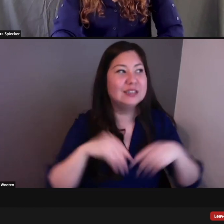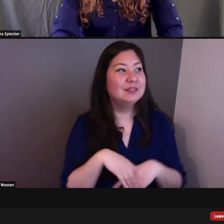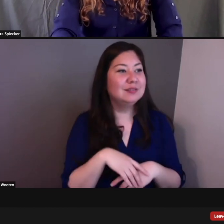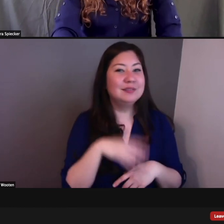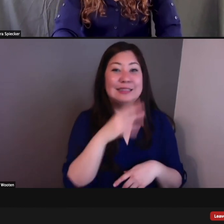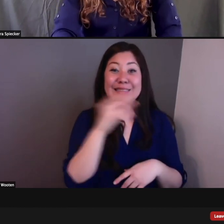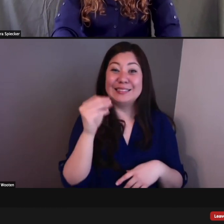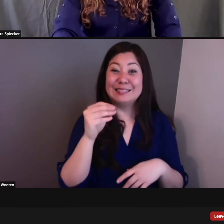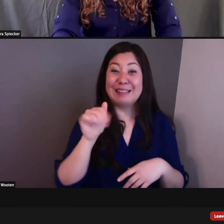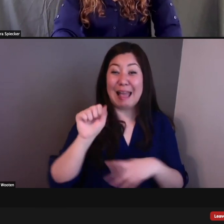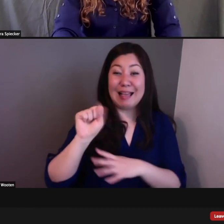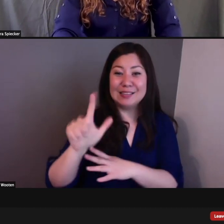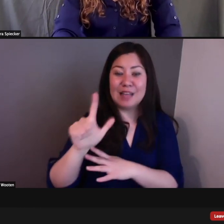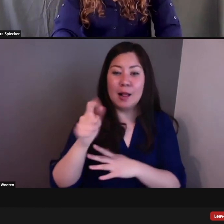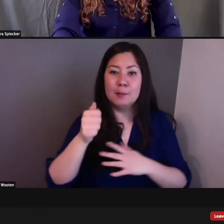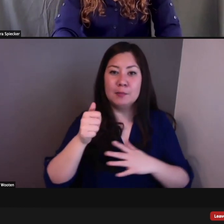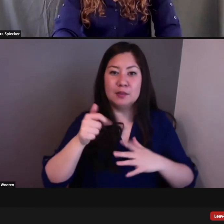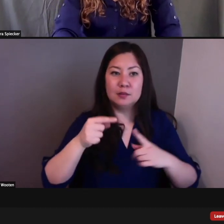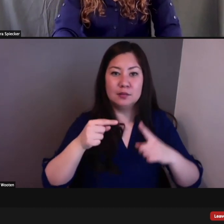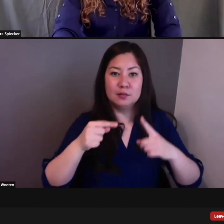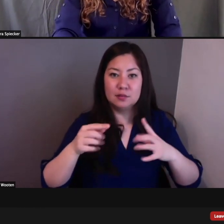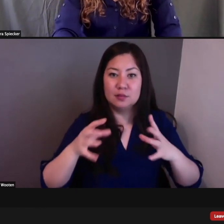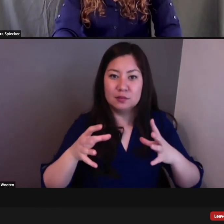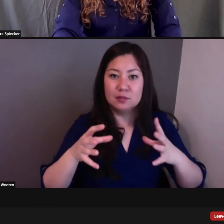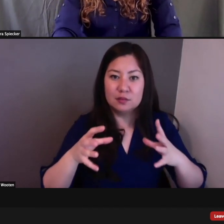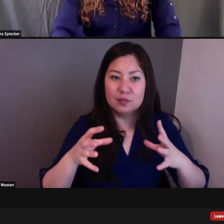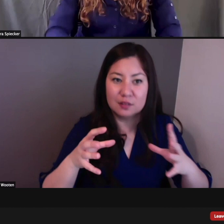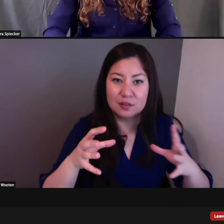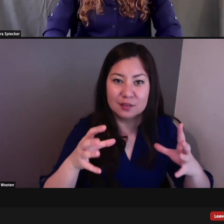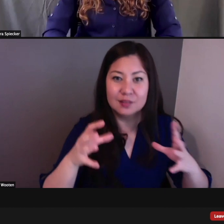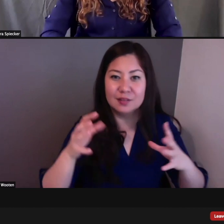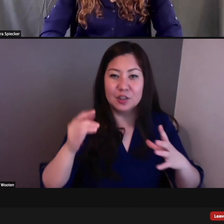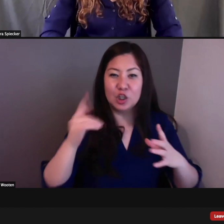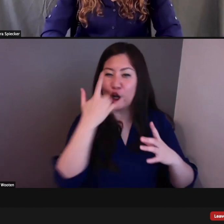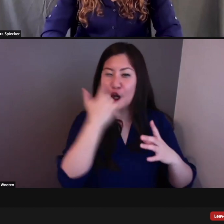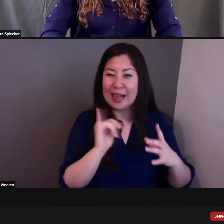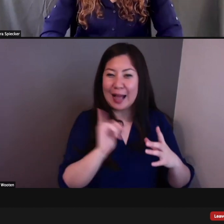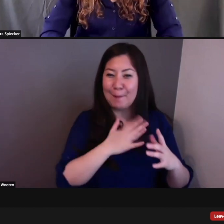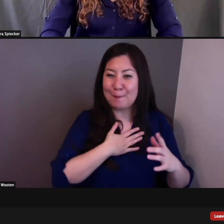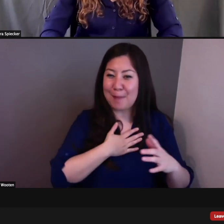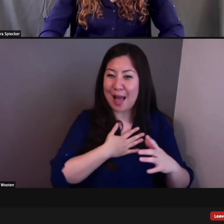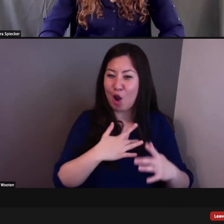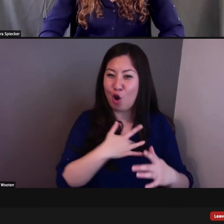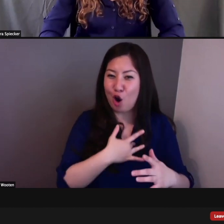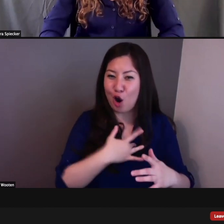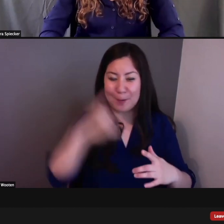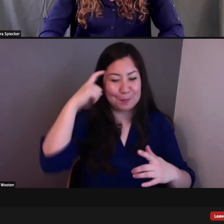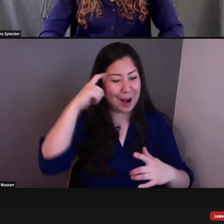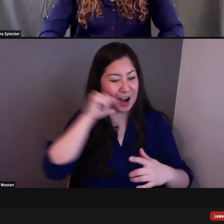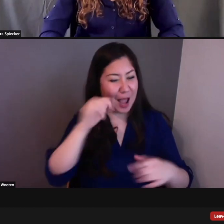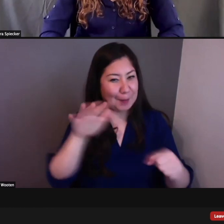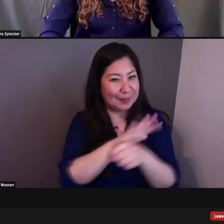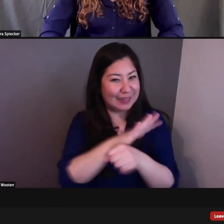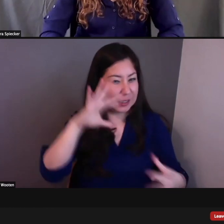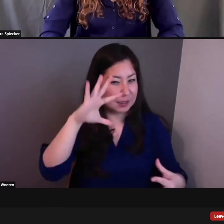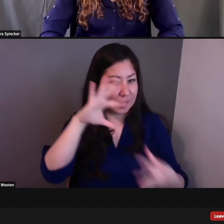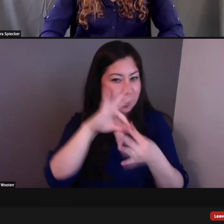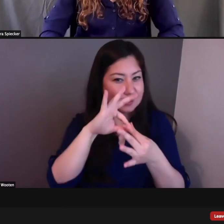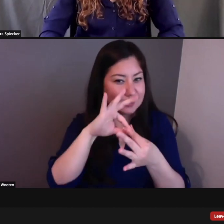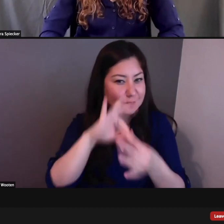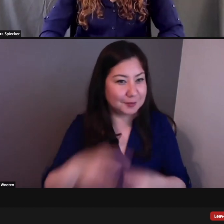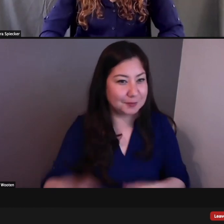mosquito bites and explaining that when a mosquito bites into skin, how and what was